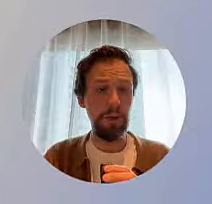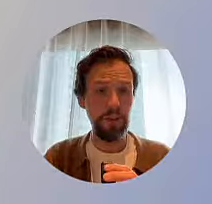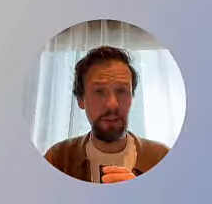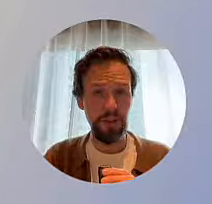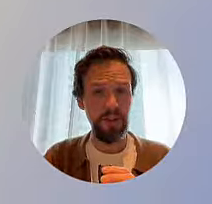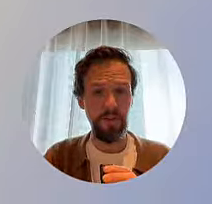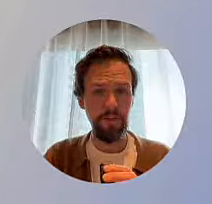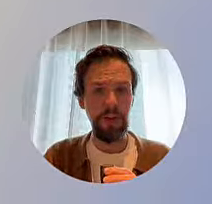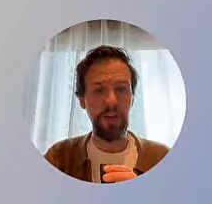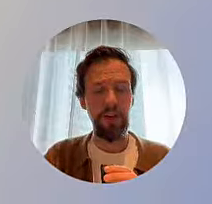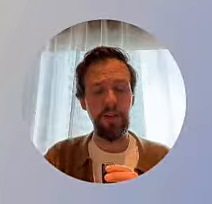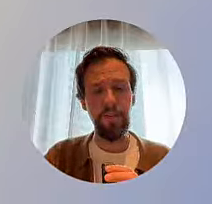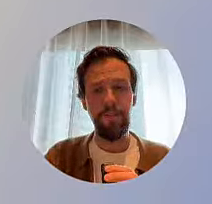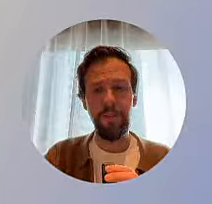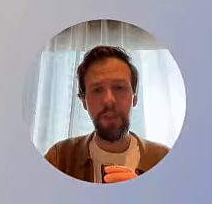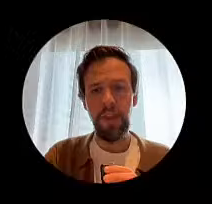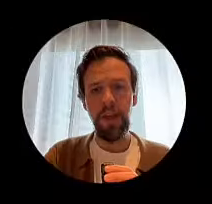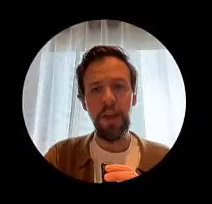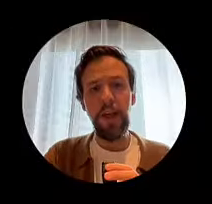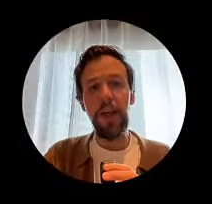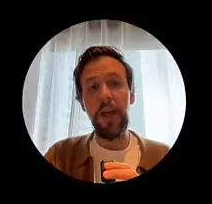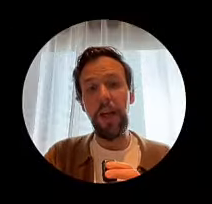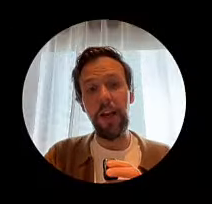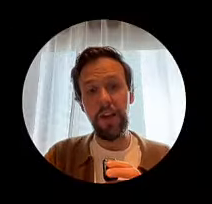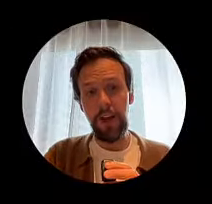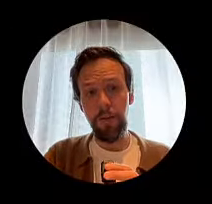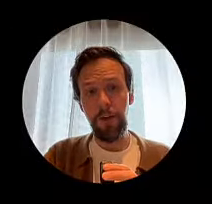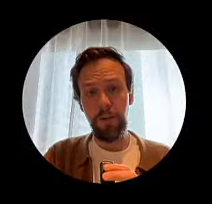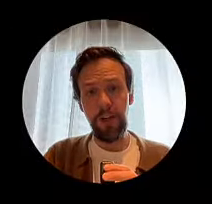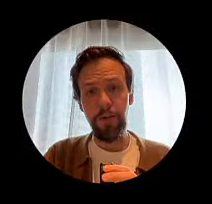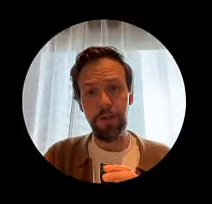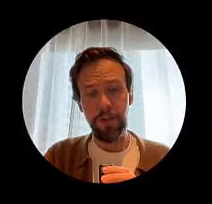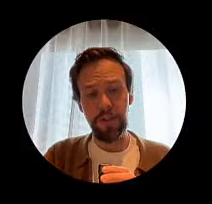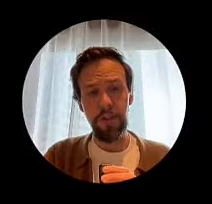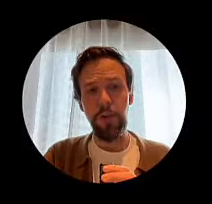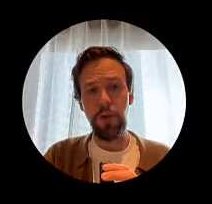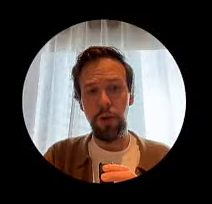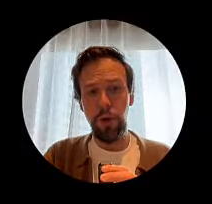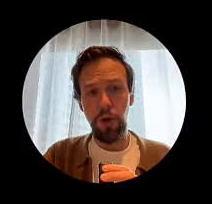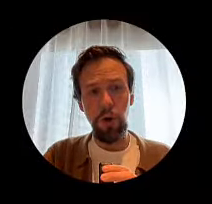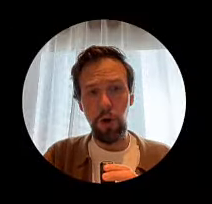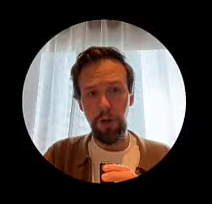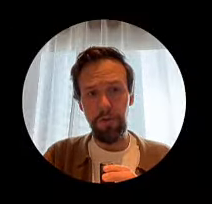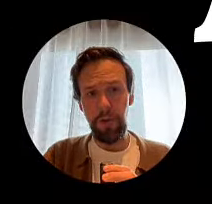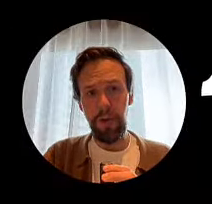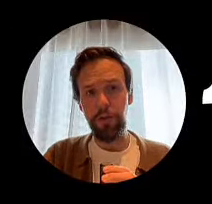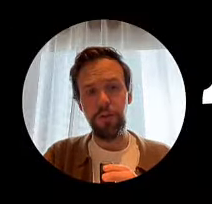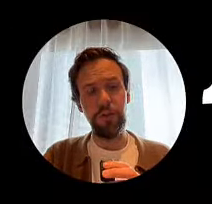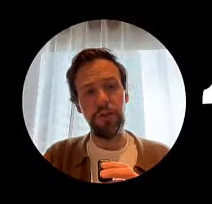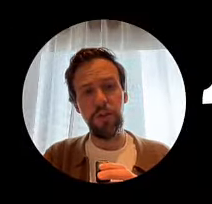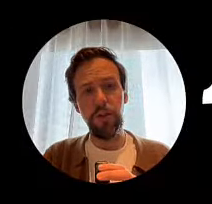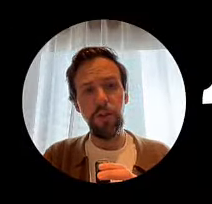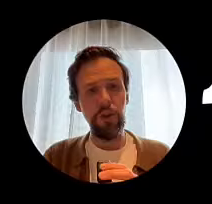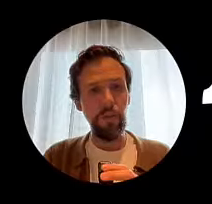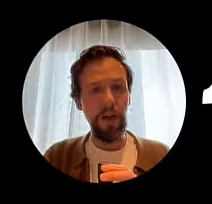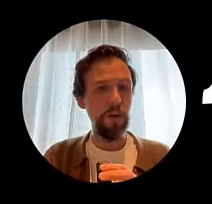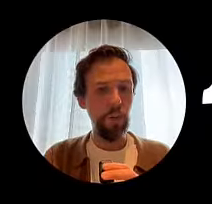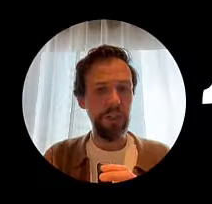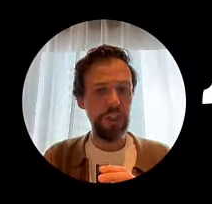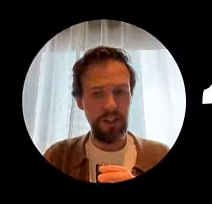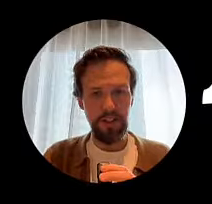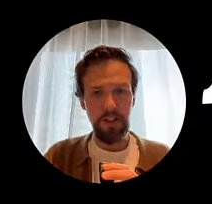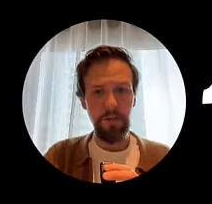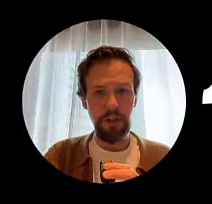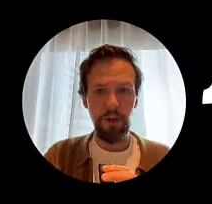meaning, but it's just fun. And I care about my users, all of my users, no